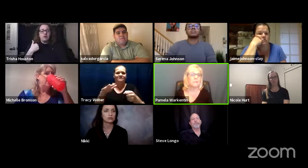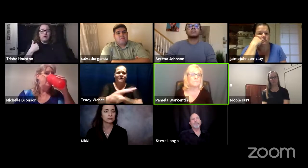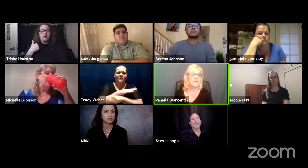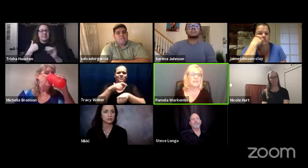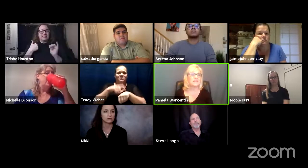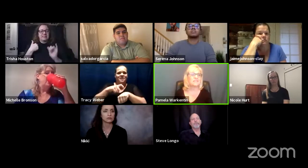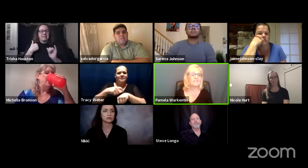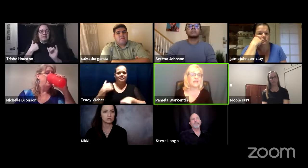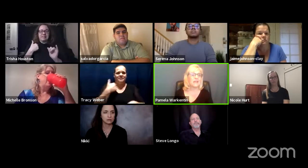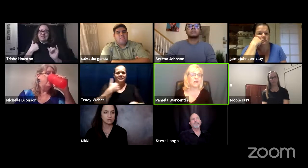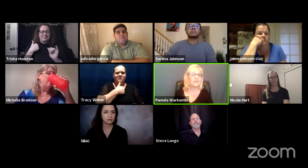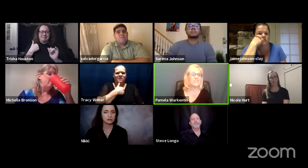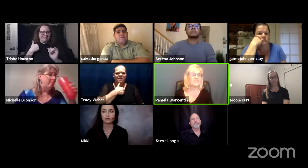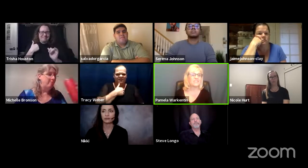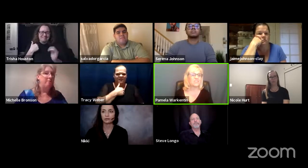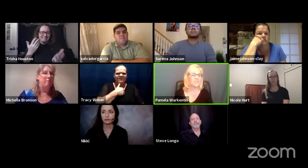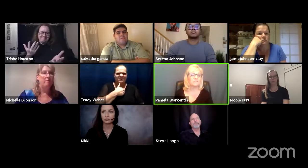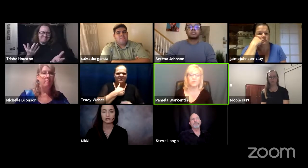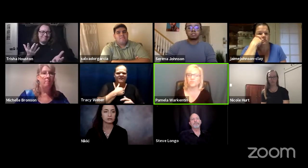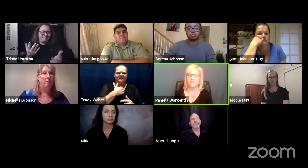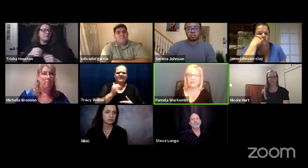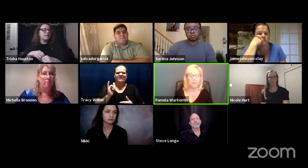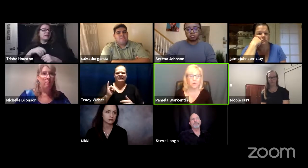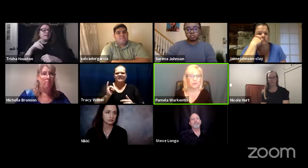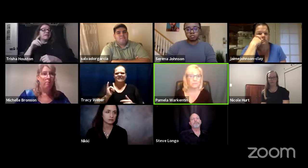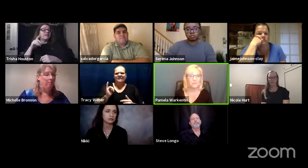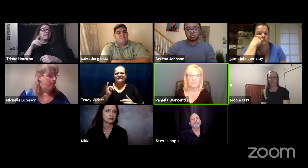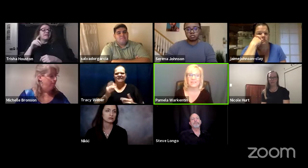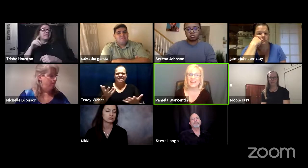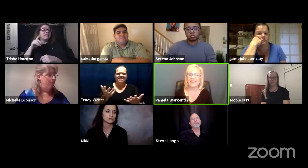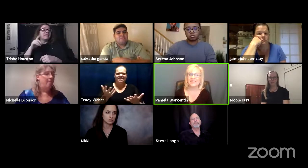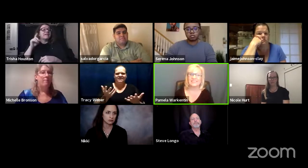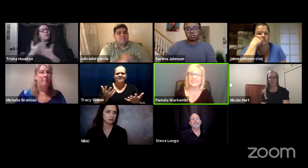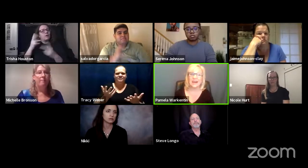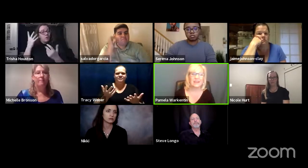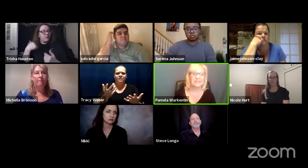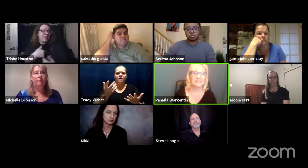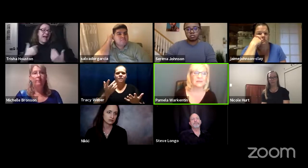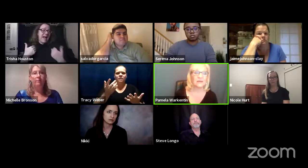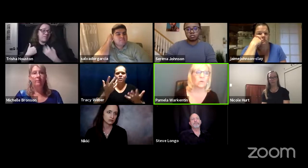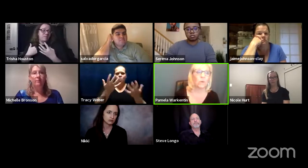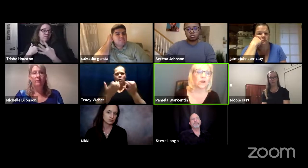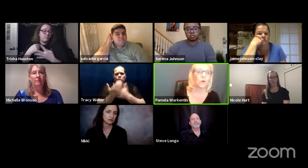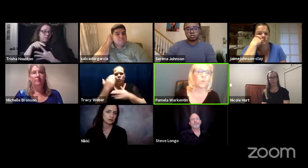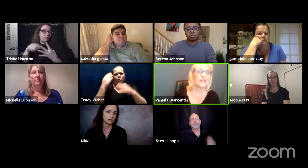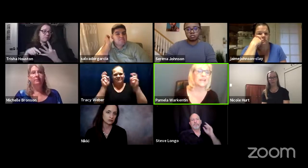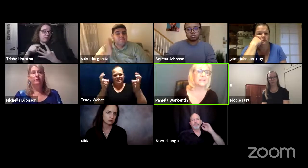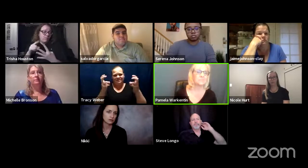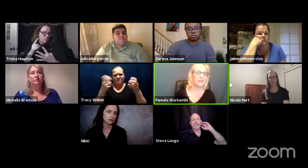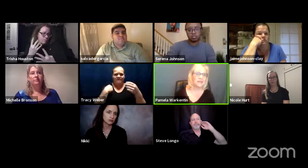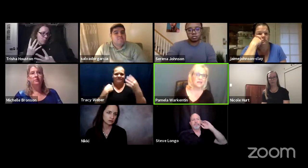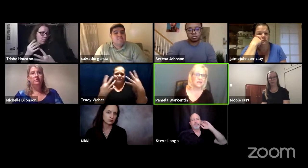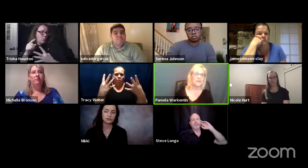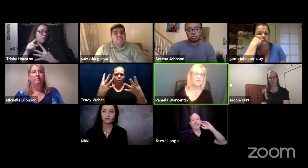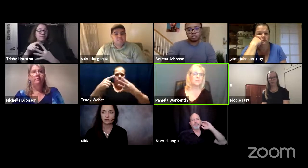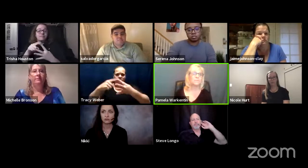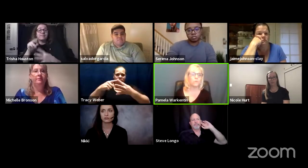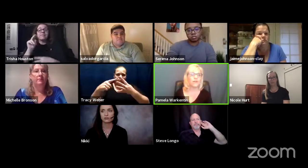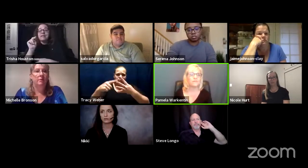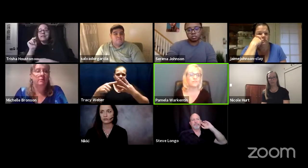meaning that they are essentially full-time board members, and that is not where we need to be. There are 4